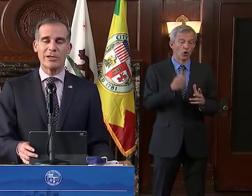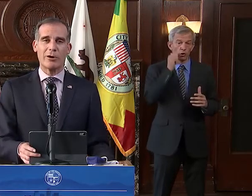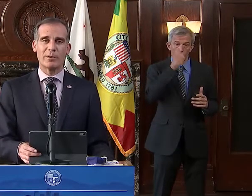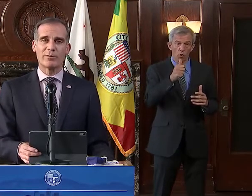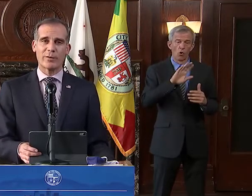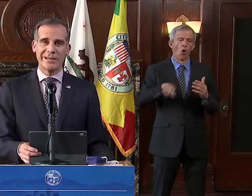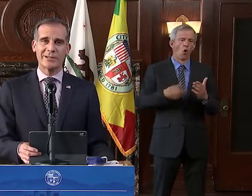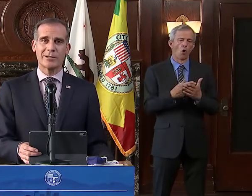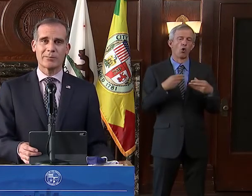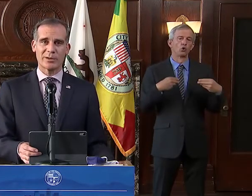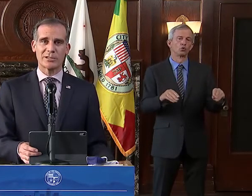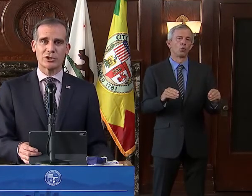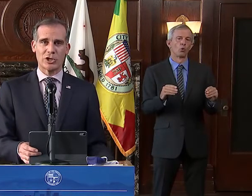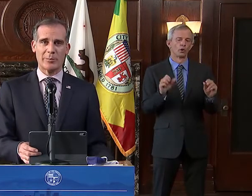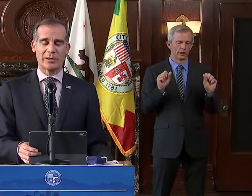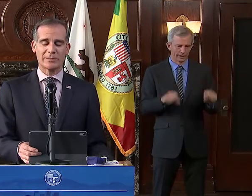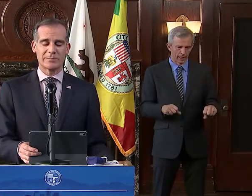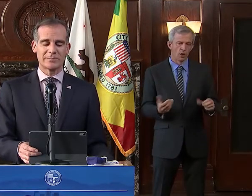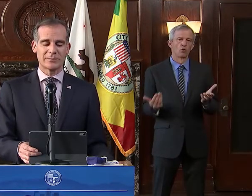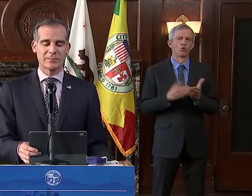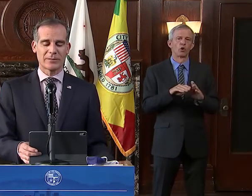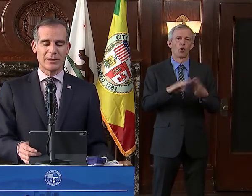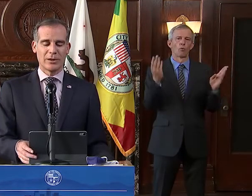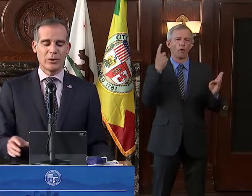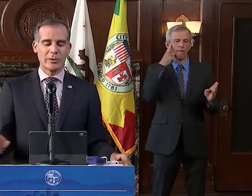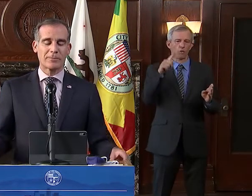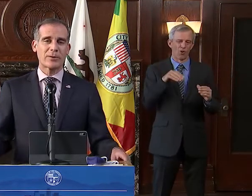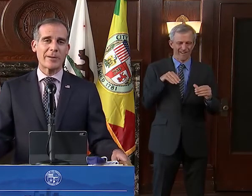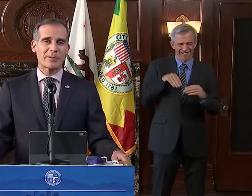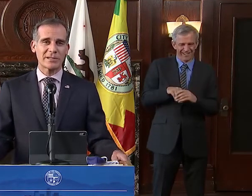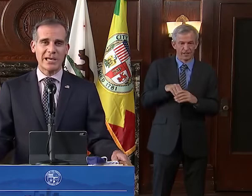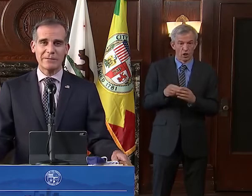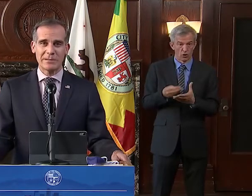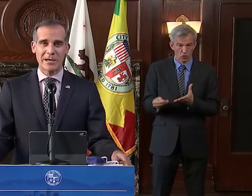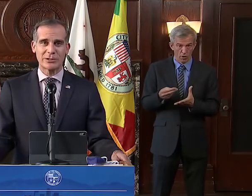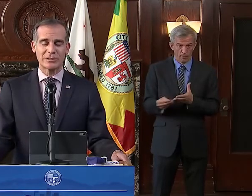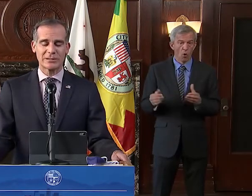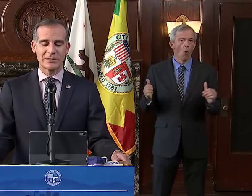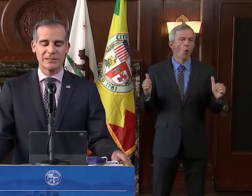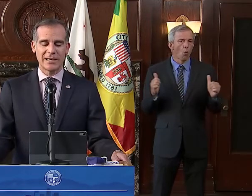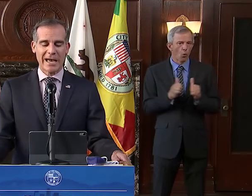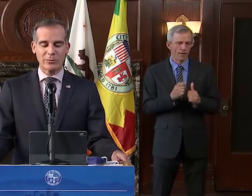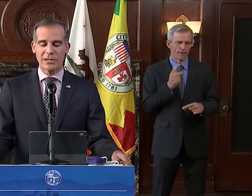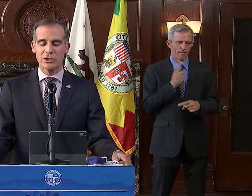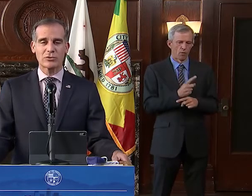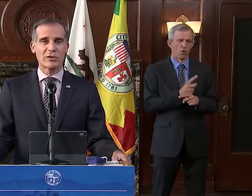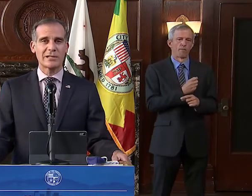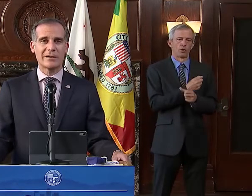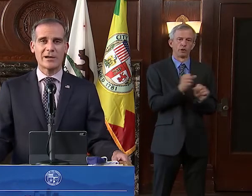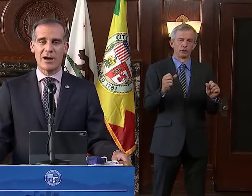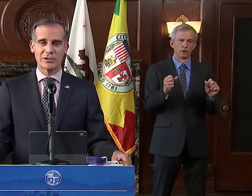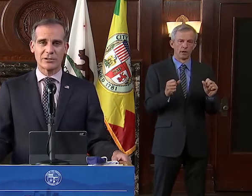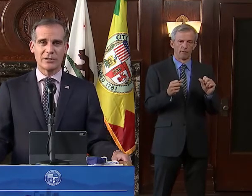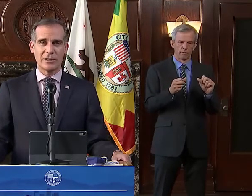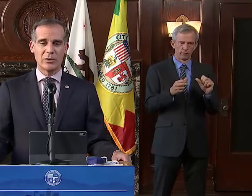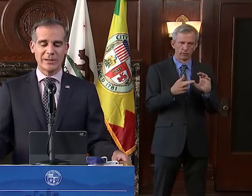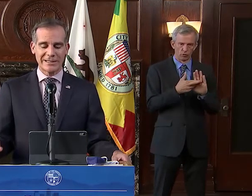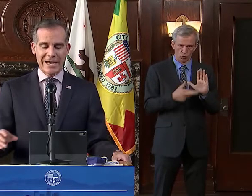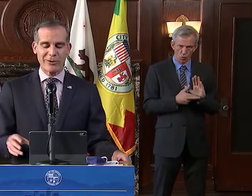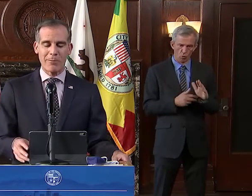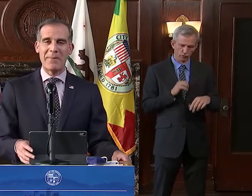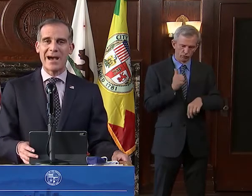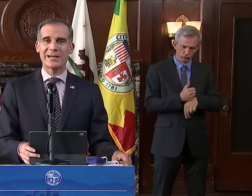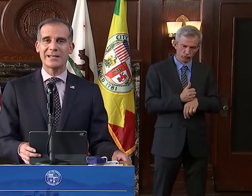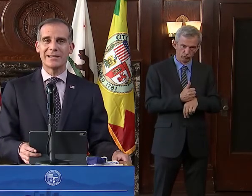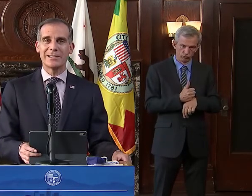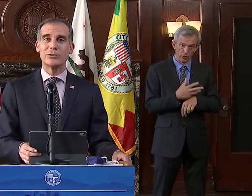may reopen for in-person shopping. With the proper safety measures and with extraordinary caution, we can